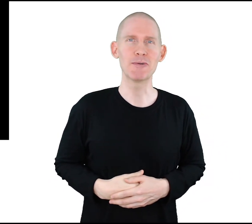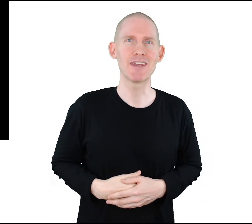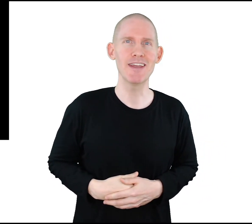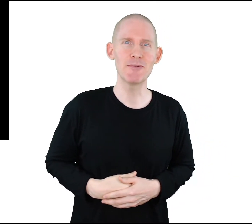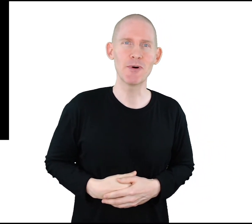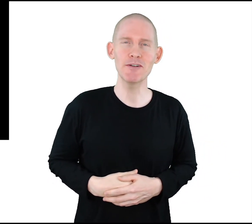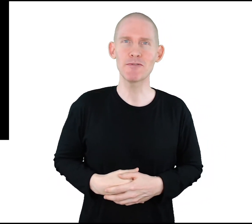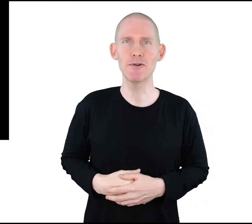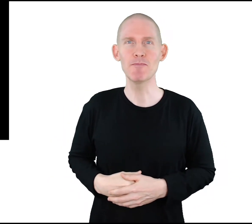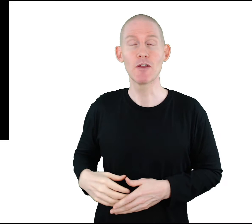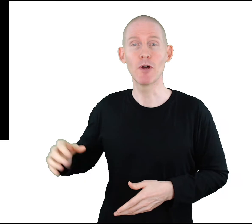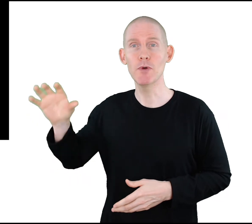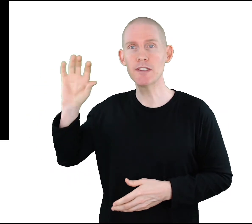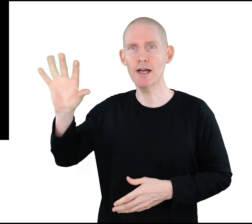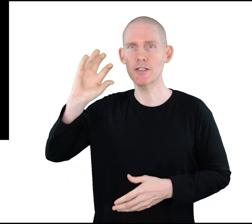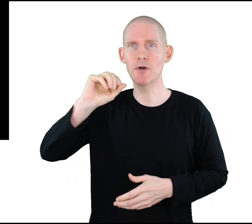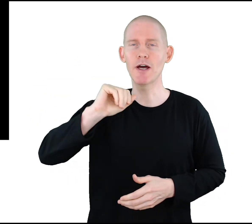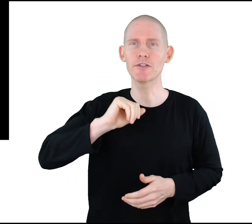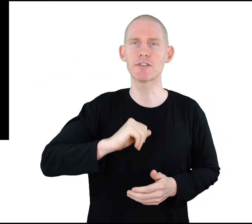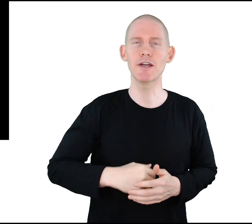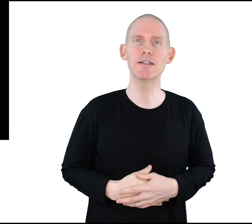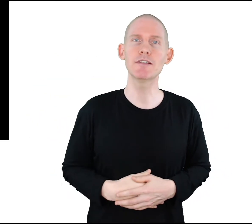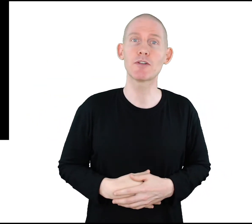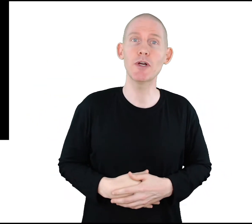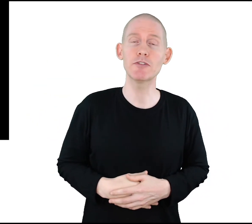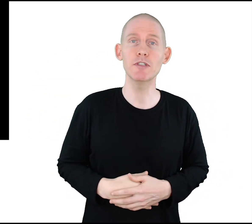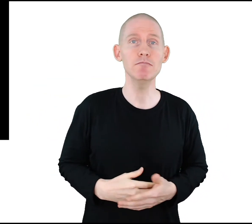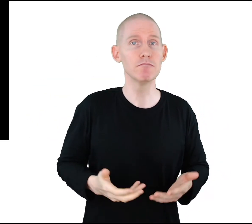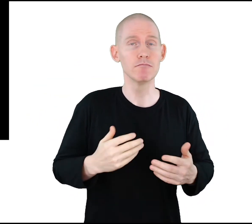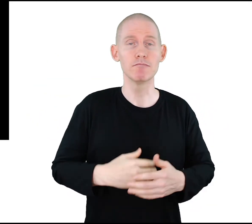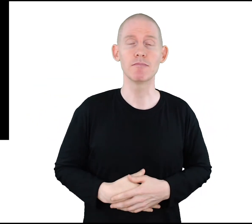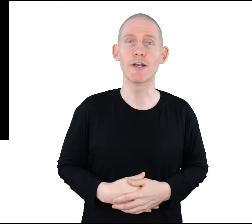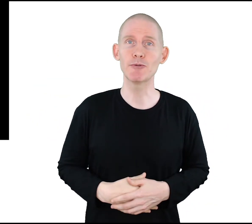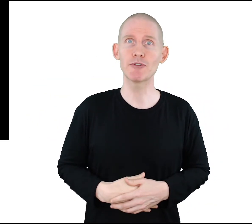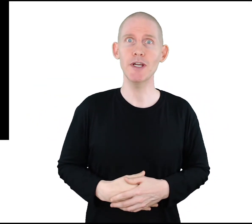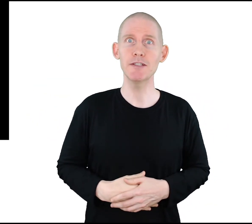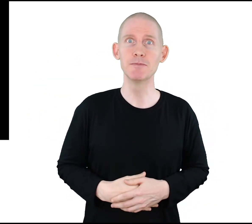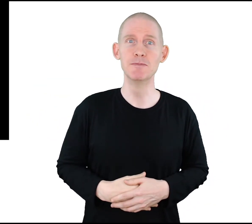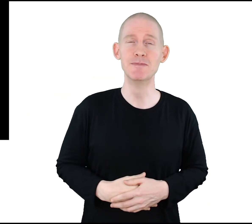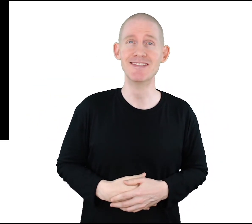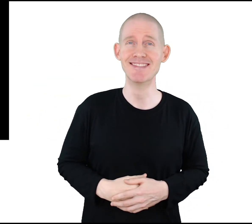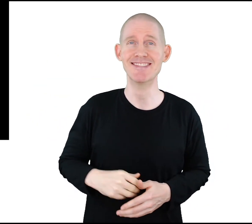Okay, wonderful. Well, we talked about how to sign this question, and it was great.